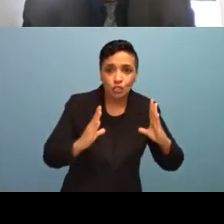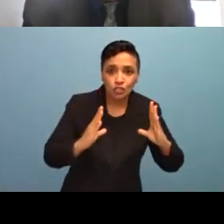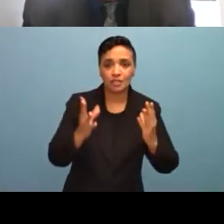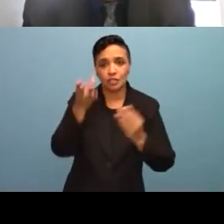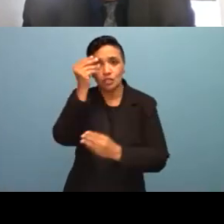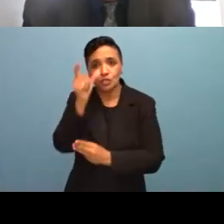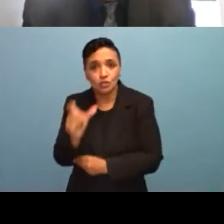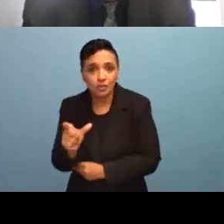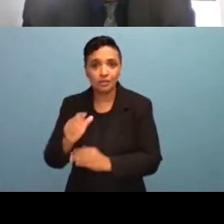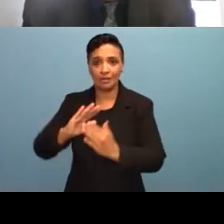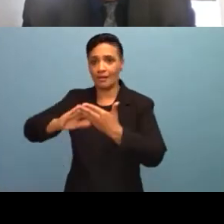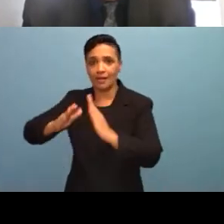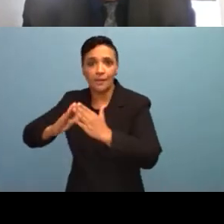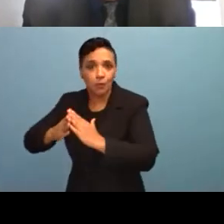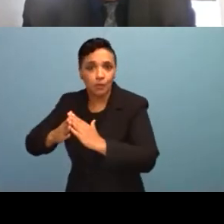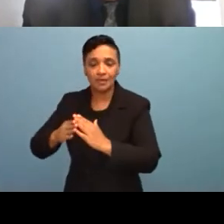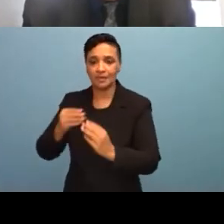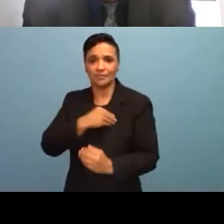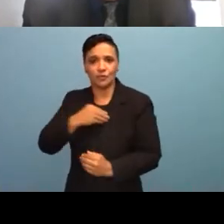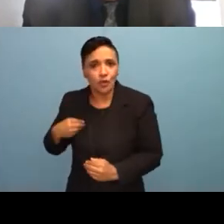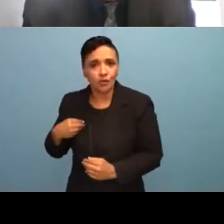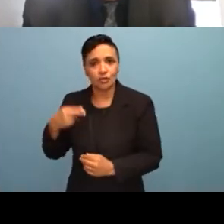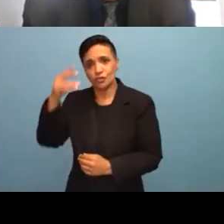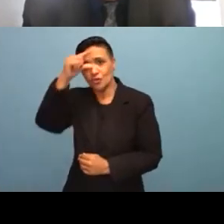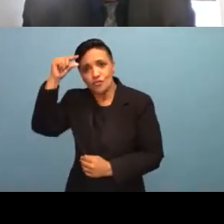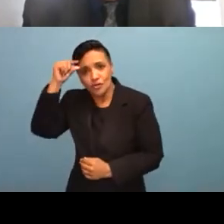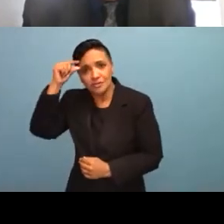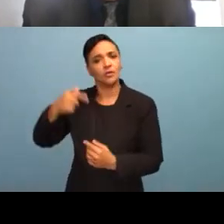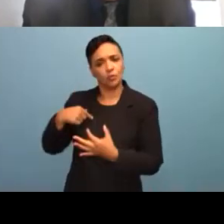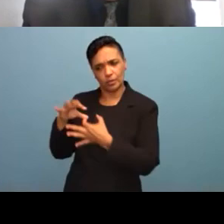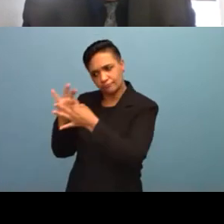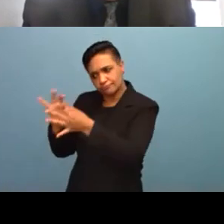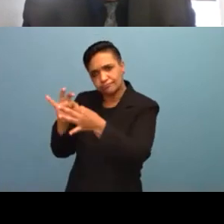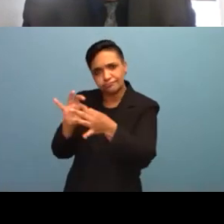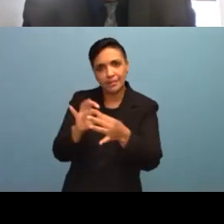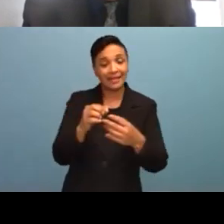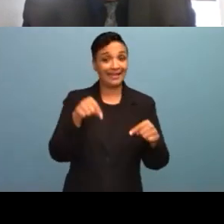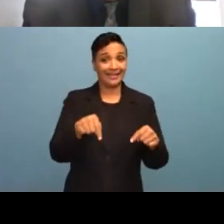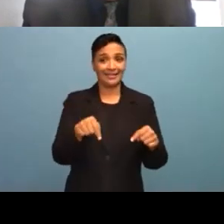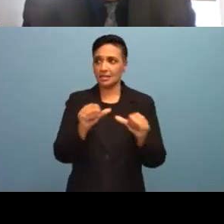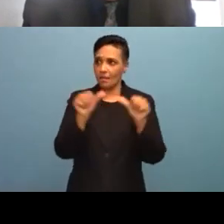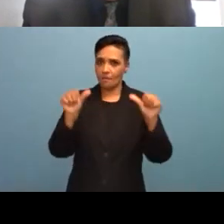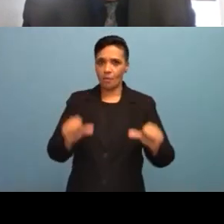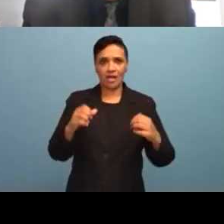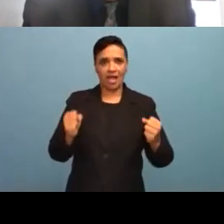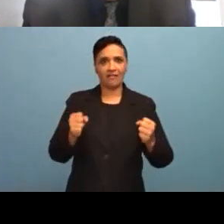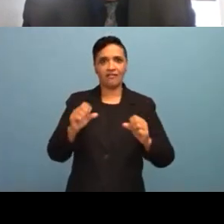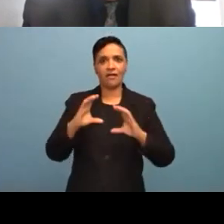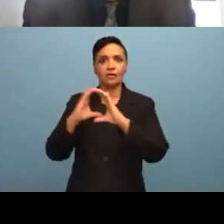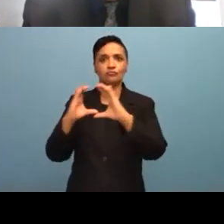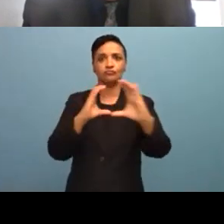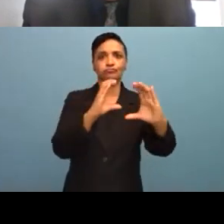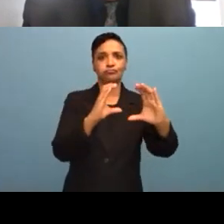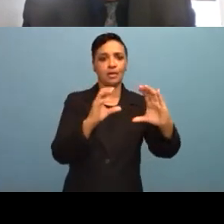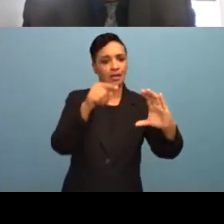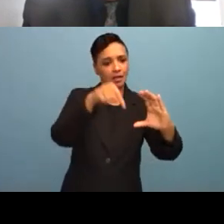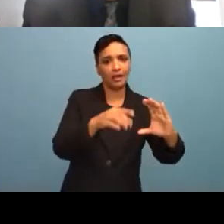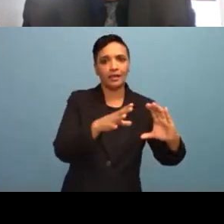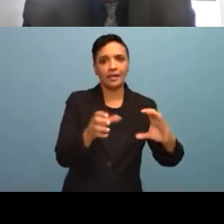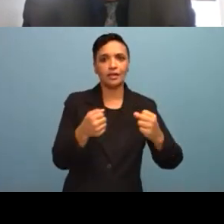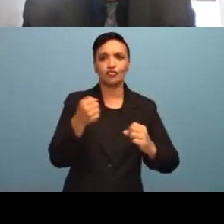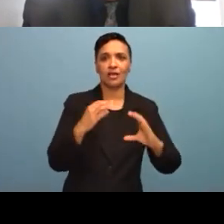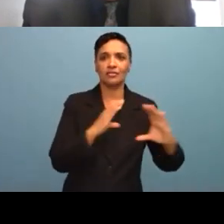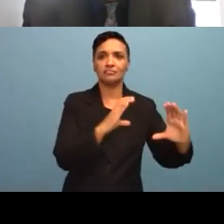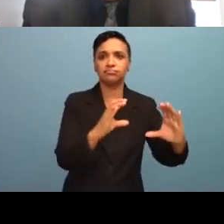members, with health workers. And what we found was just a pretty simple model of using mobile eye clinics. And it doesn't just only serve the schools,